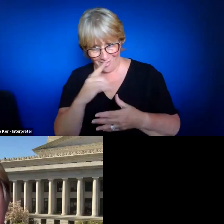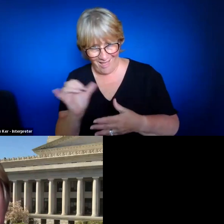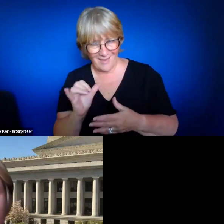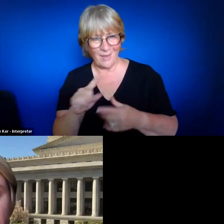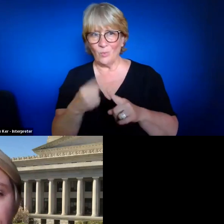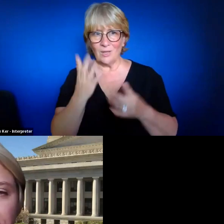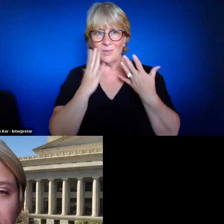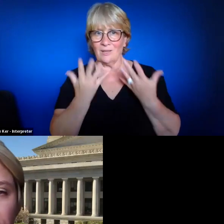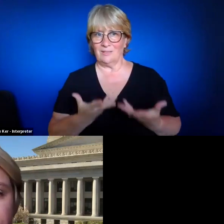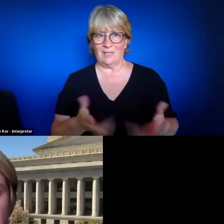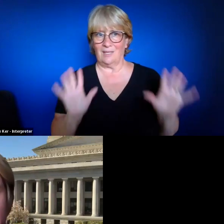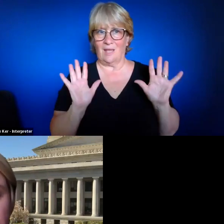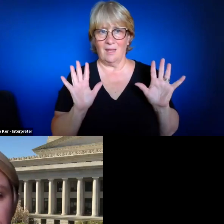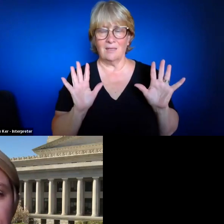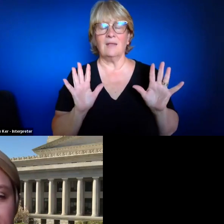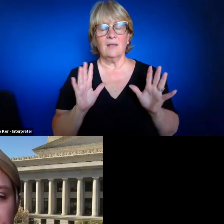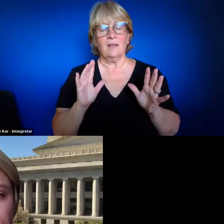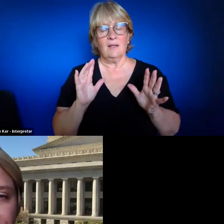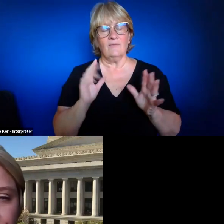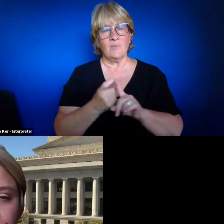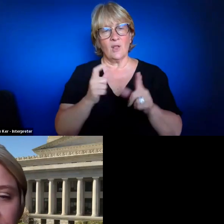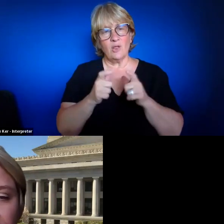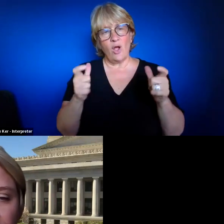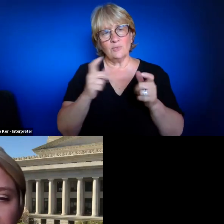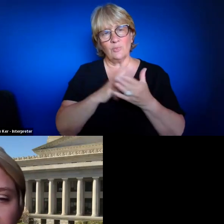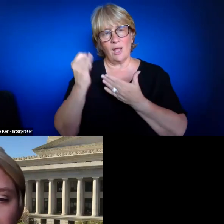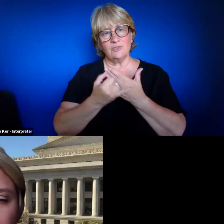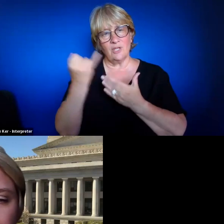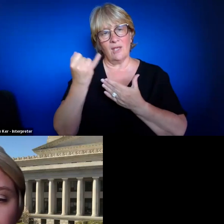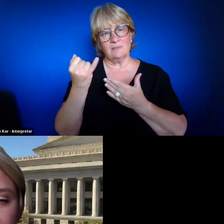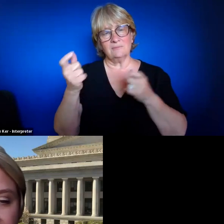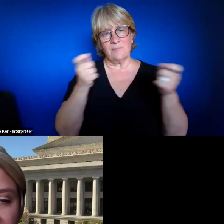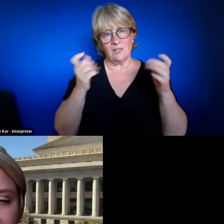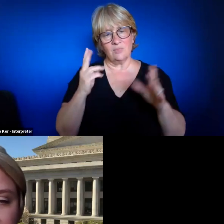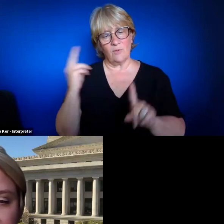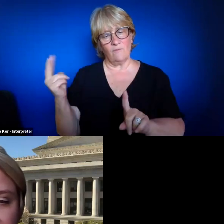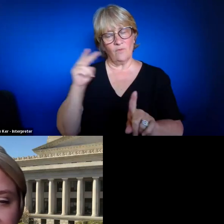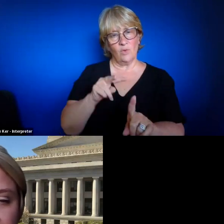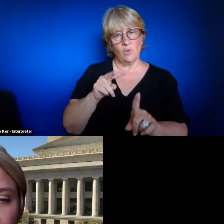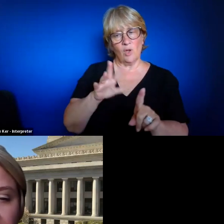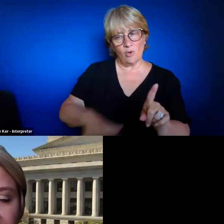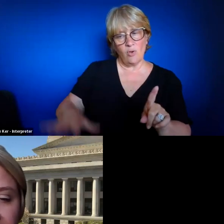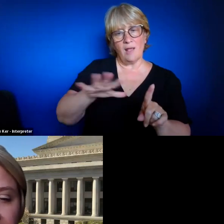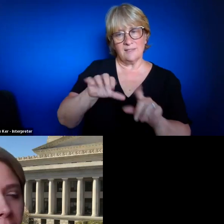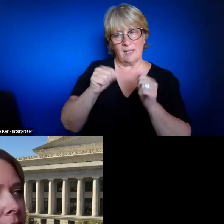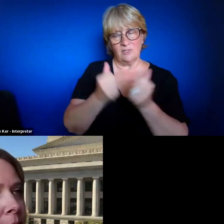really means from the large project management view across the agencies. And